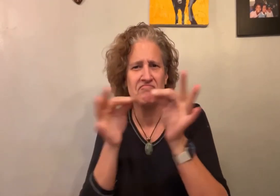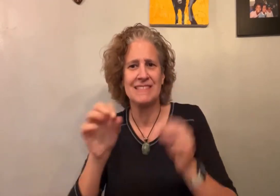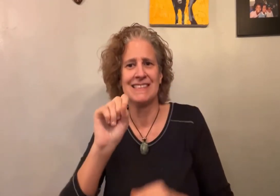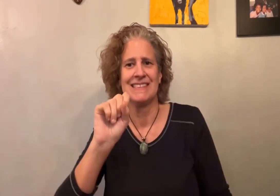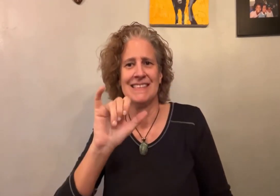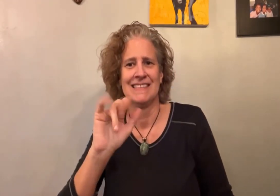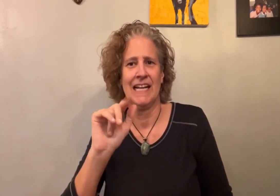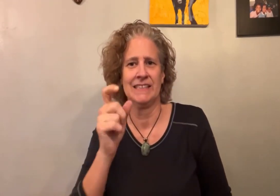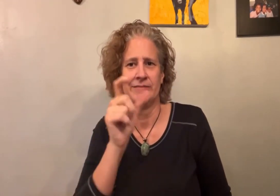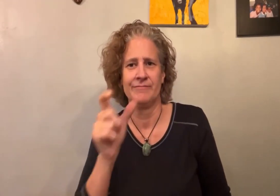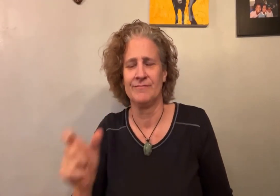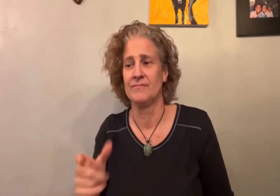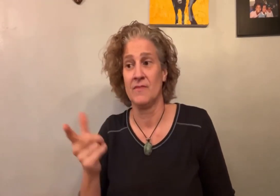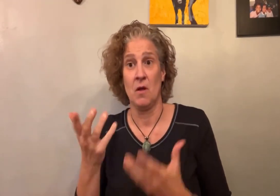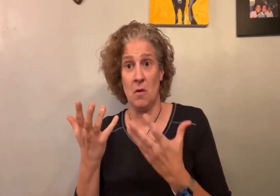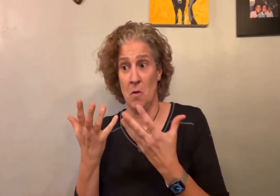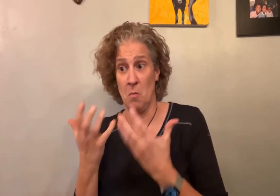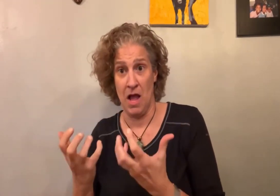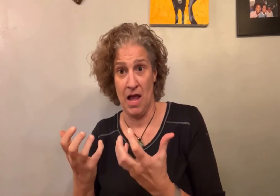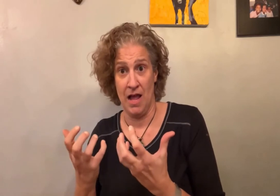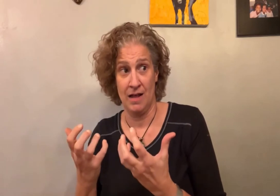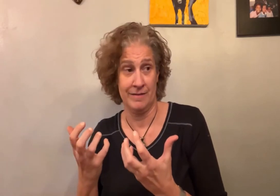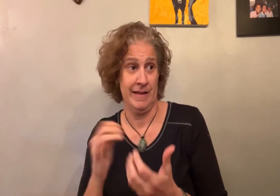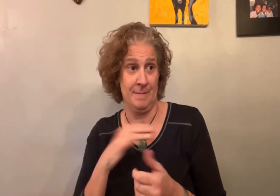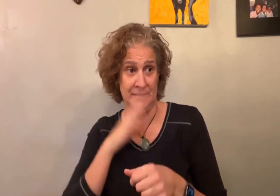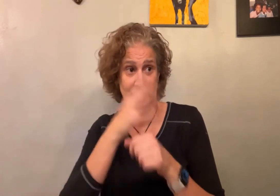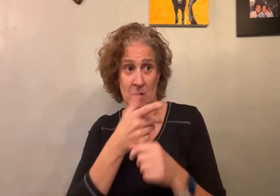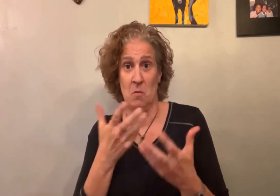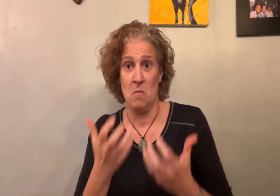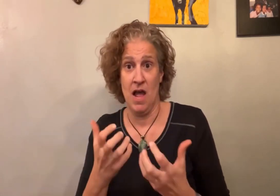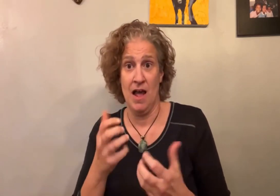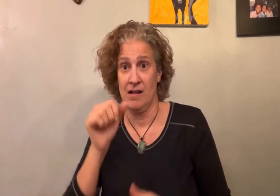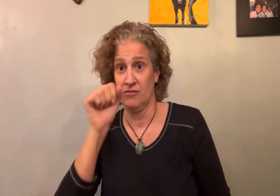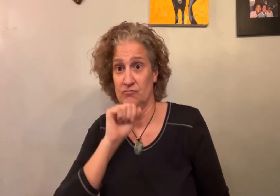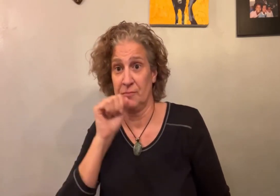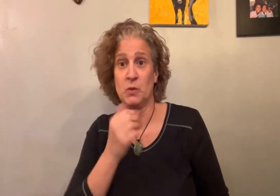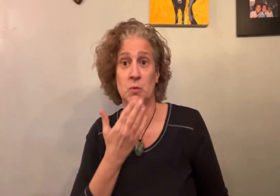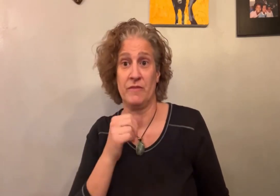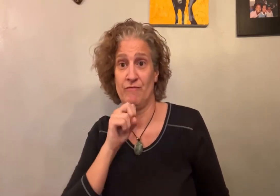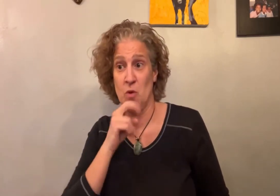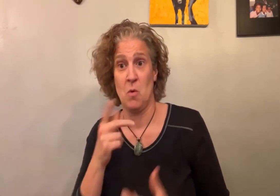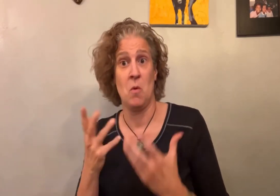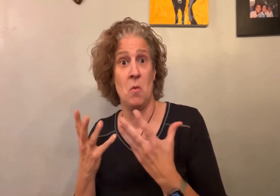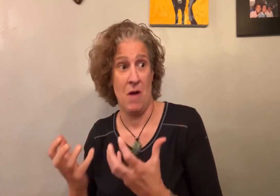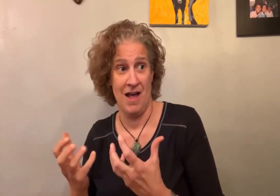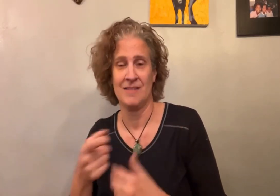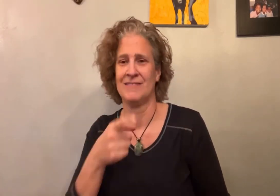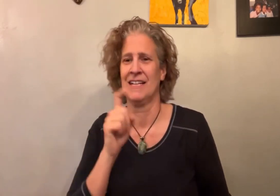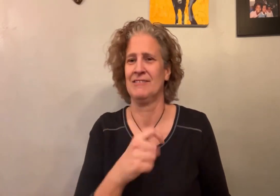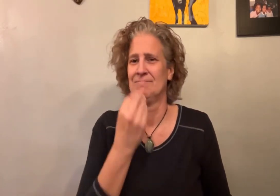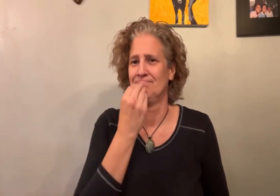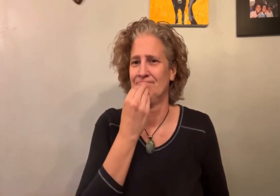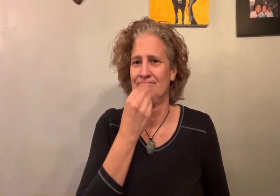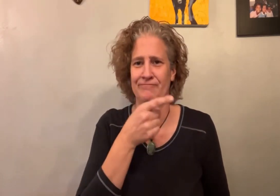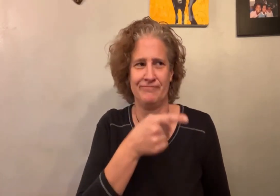from. We'll also talk about how to negotiate with your children and how syntax relates to that. For example, my son